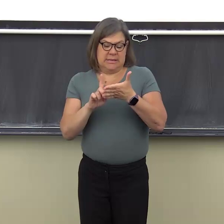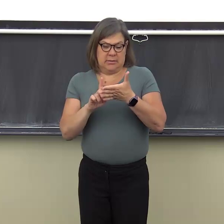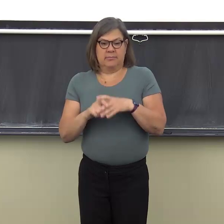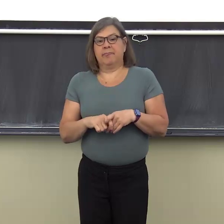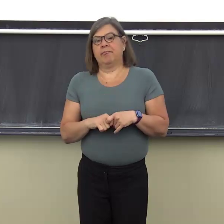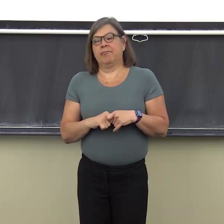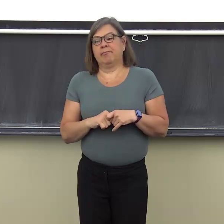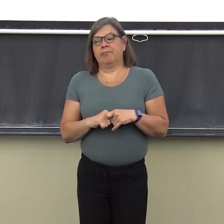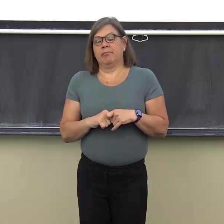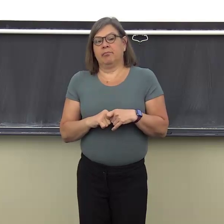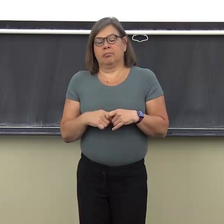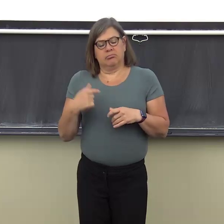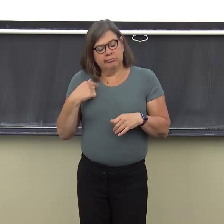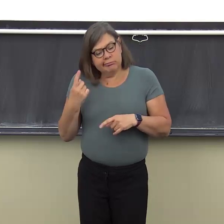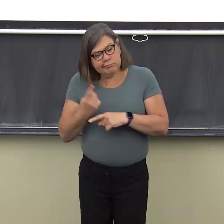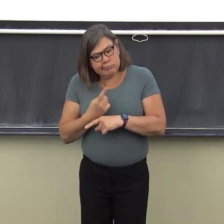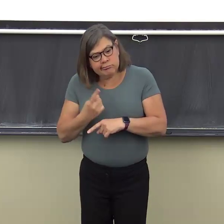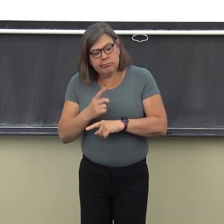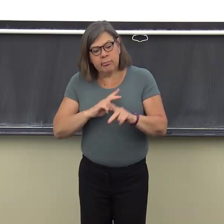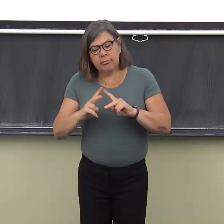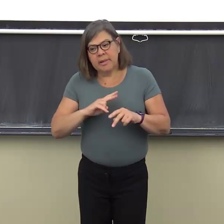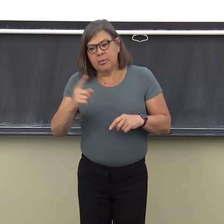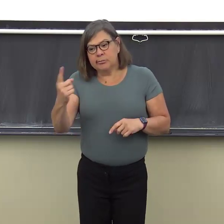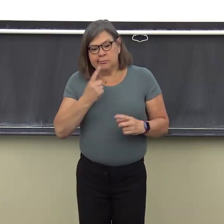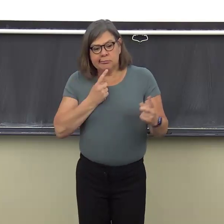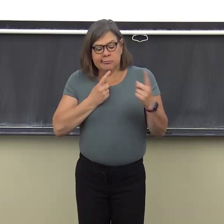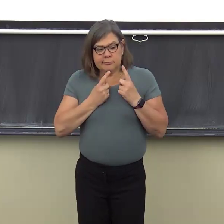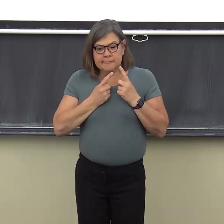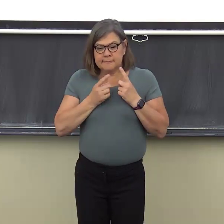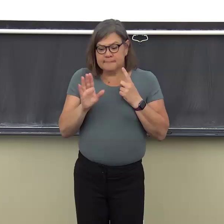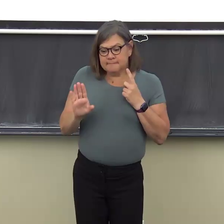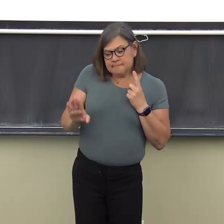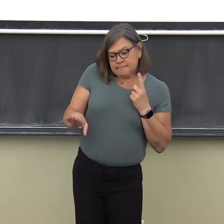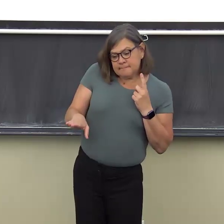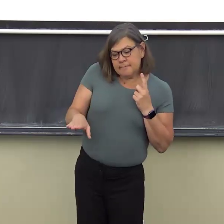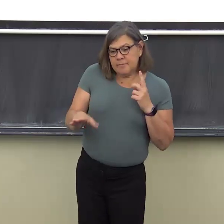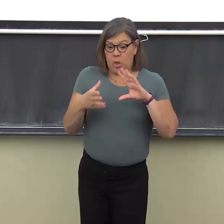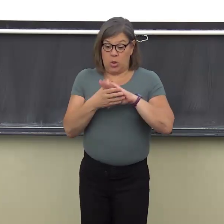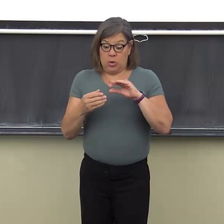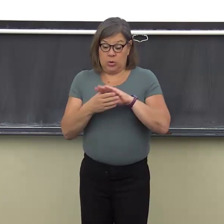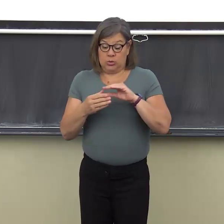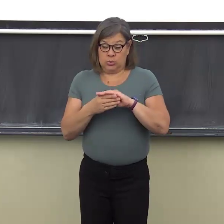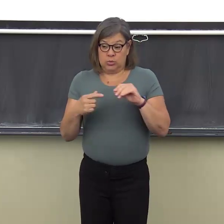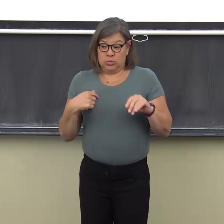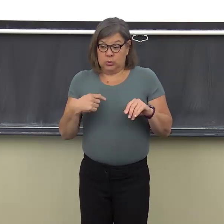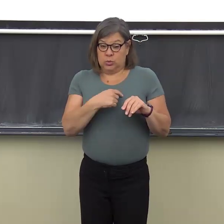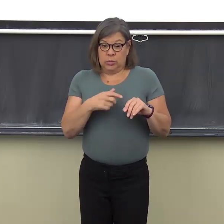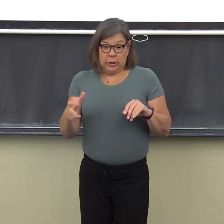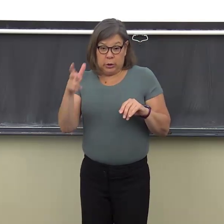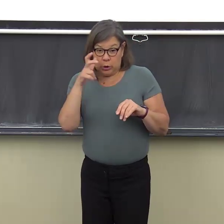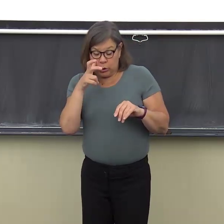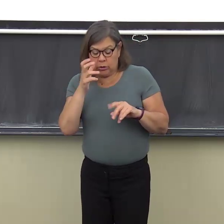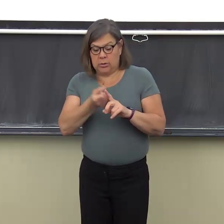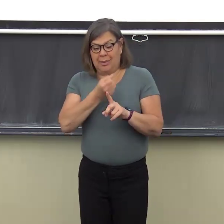And I would regularly have people coming to me, and they would say, you know, the story that we heard, the impact that